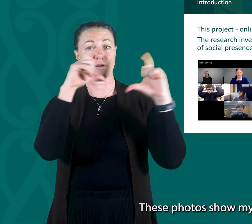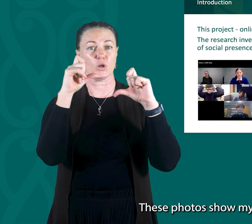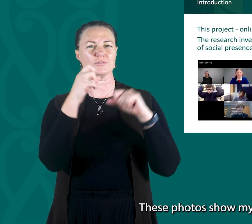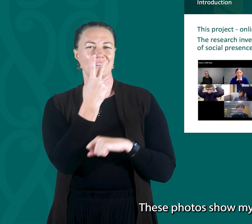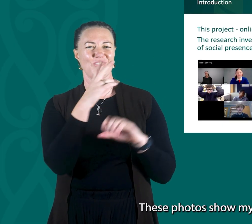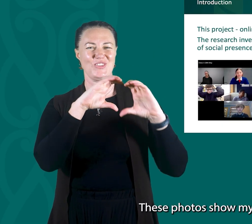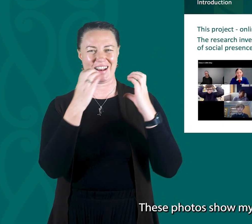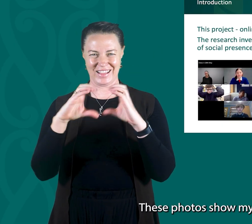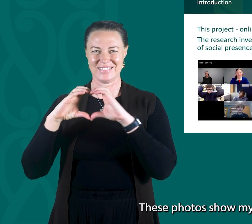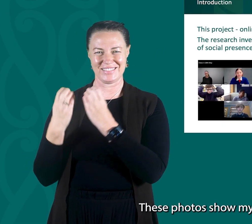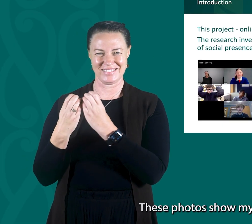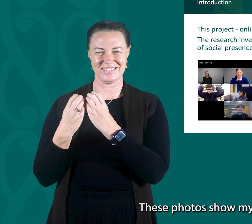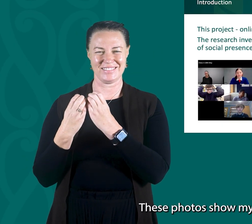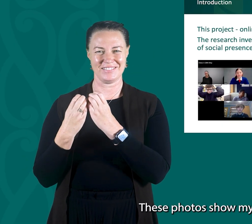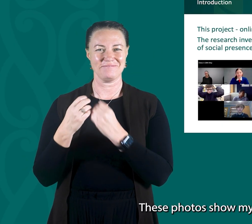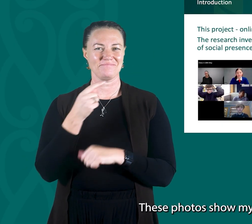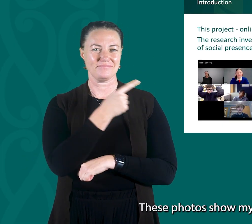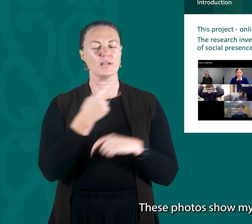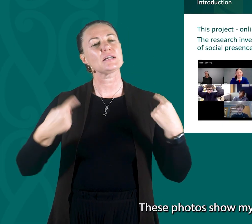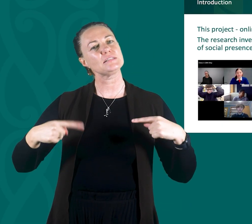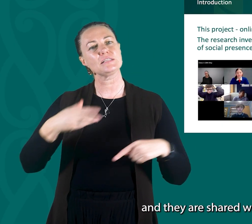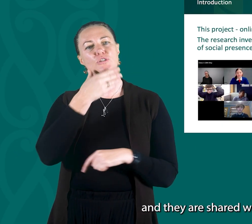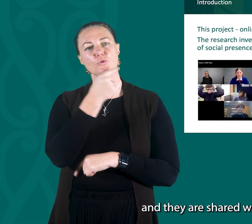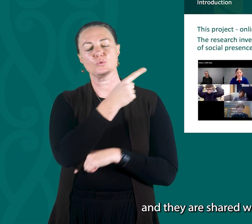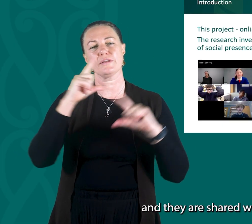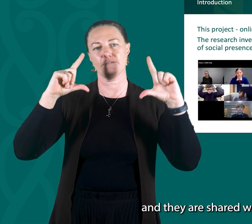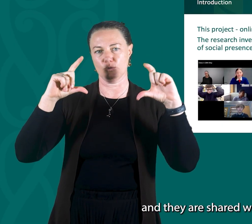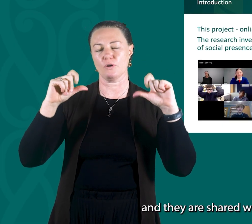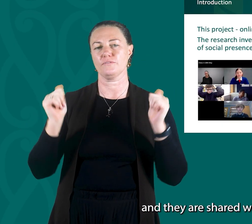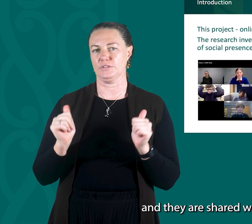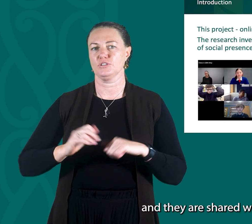These photos show my 2 classes, and they are shared with consent.